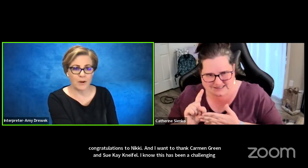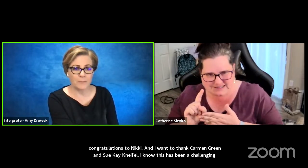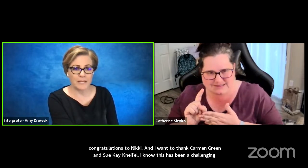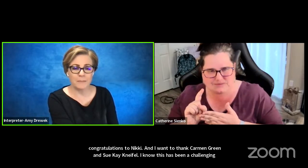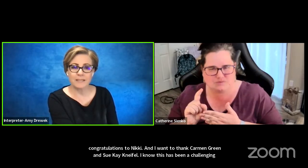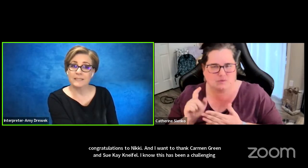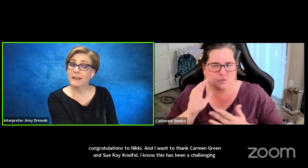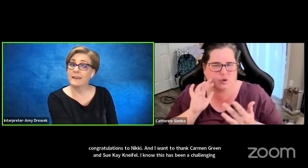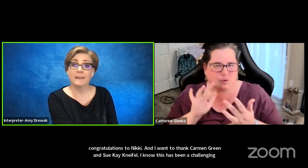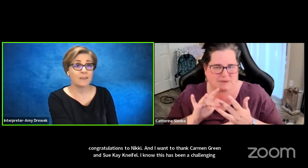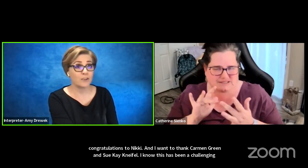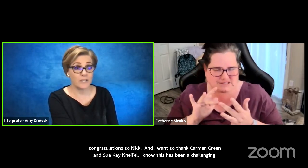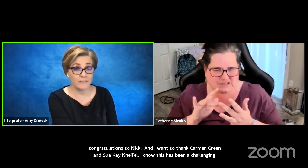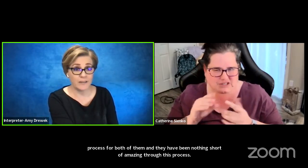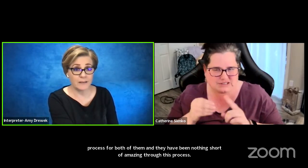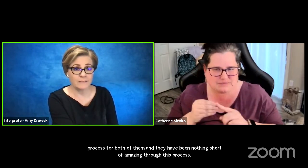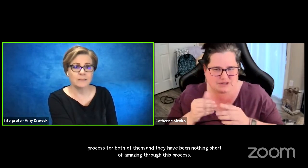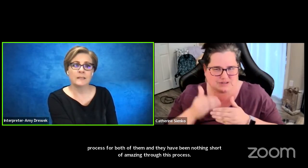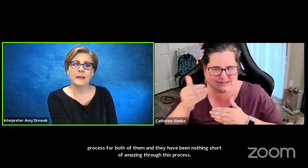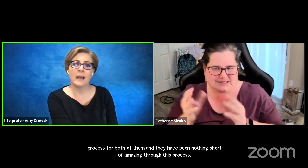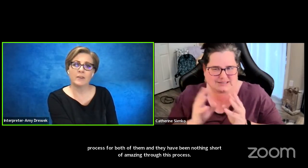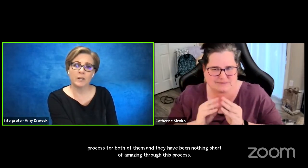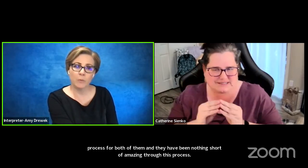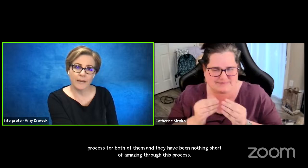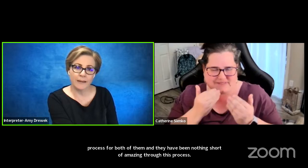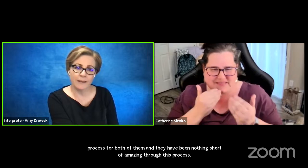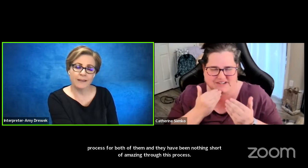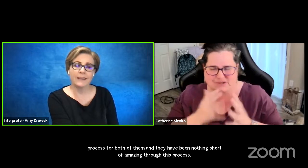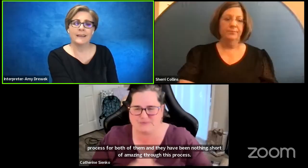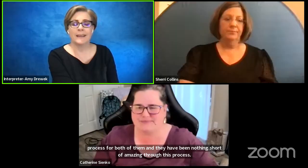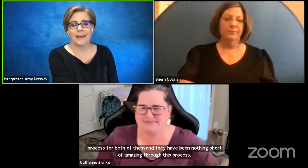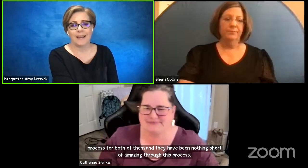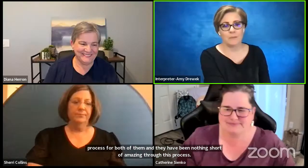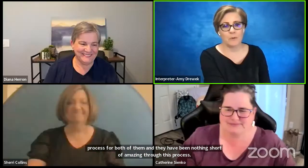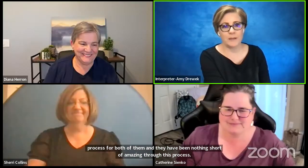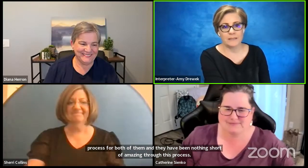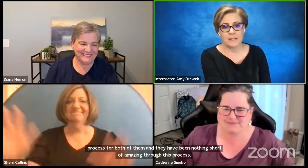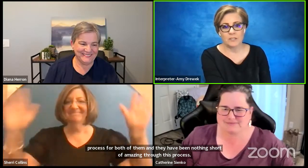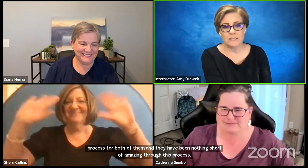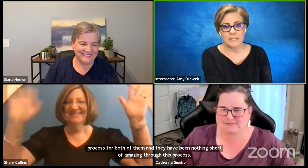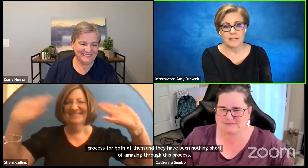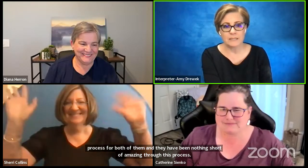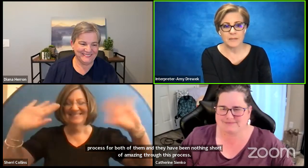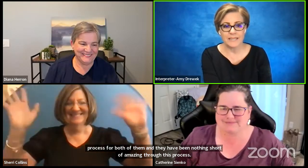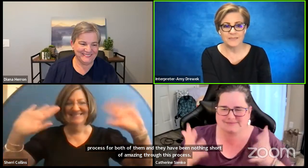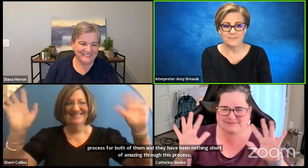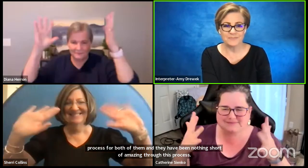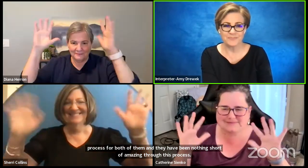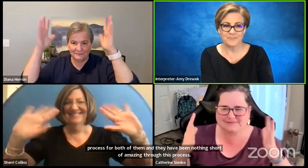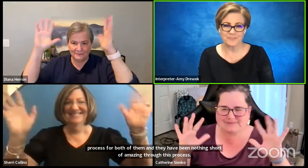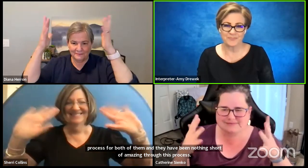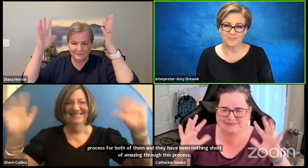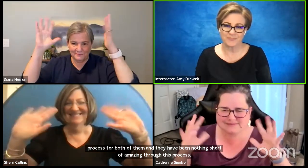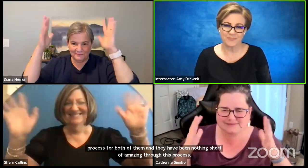I'd like to wrap up our meeting by saying good evening, have a good week, and we'll be in touch